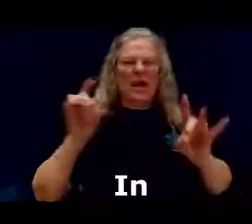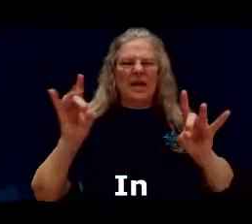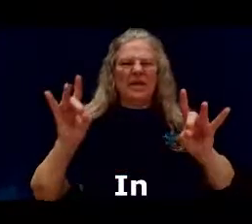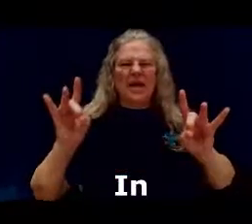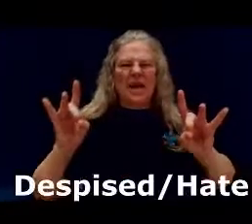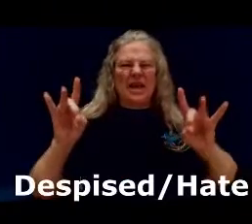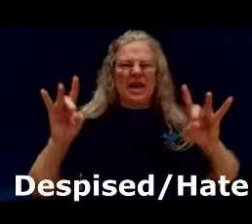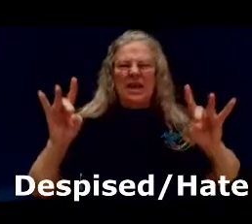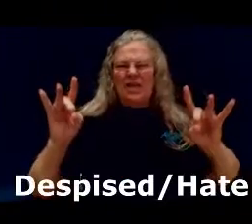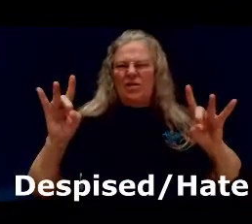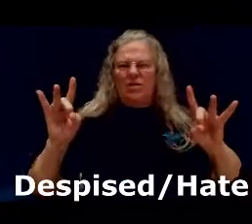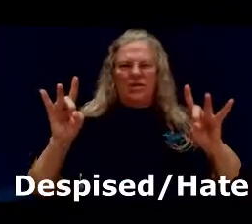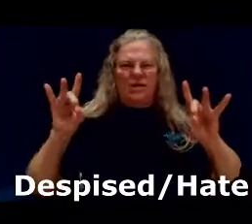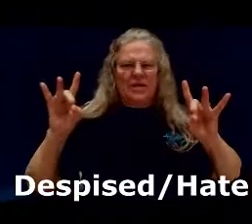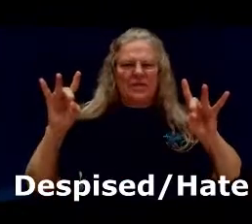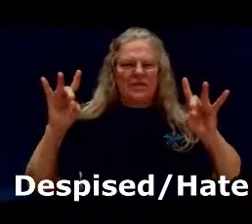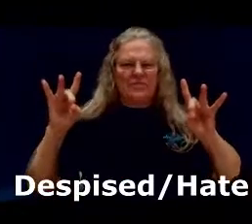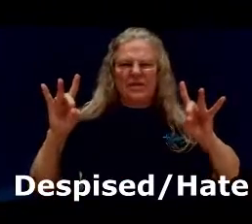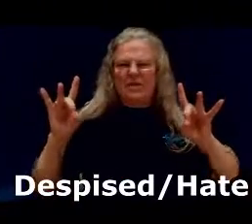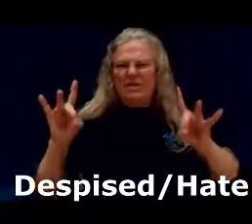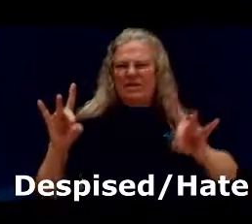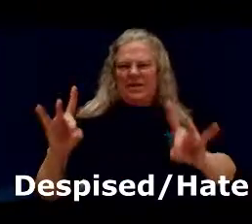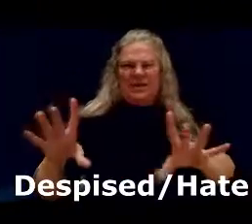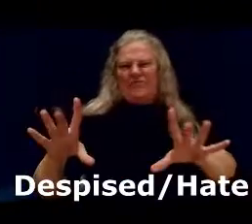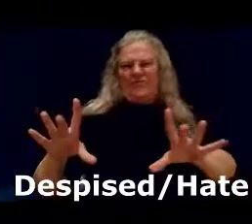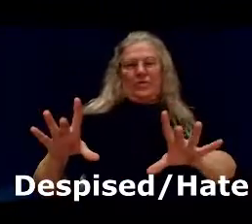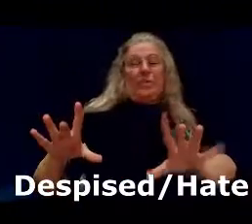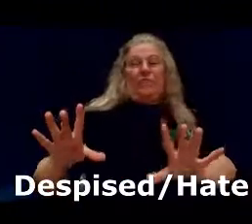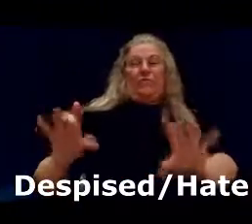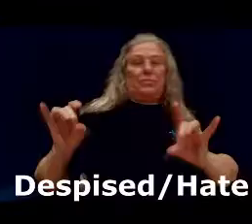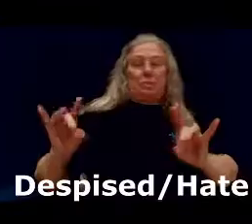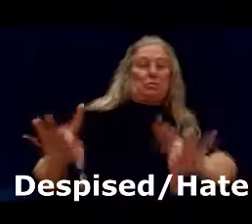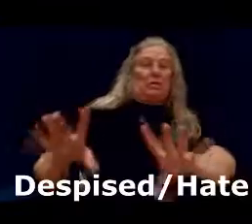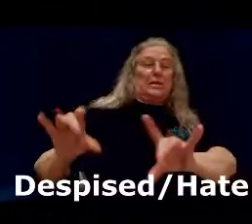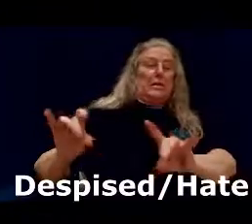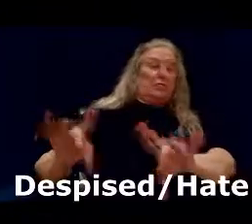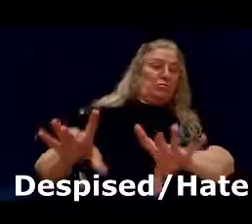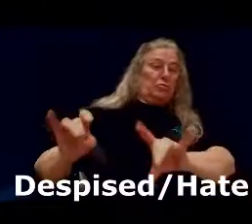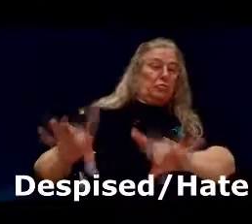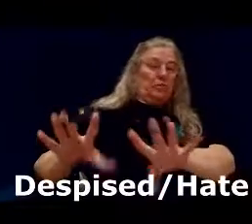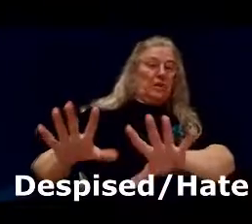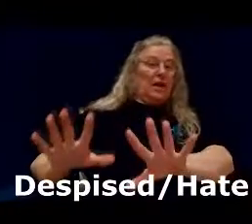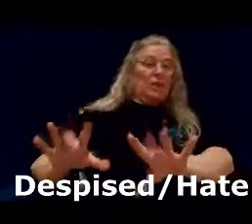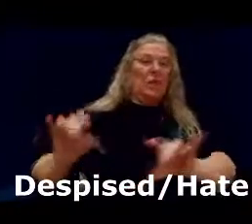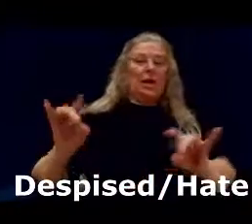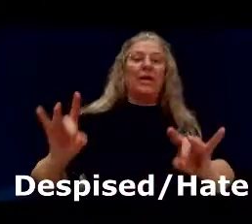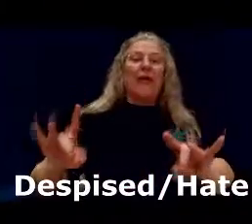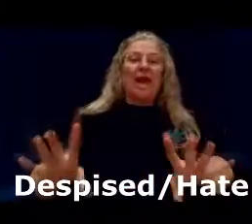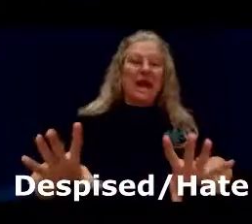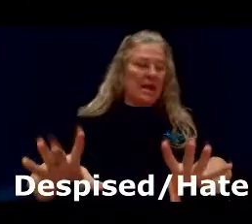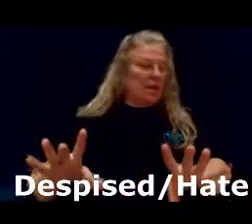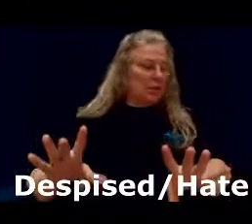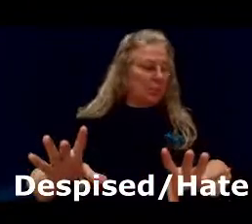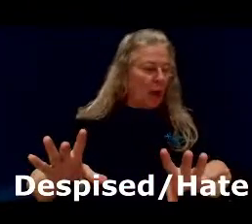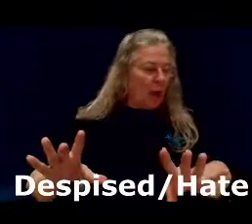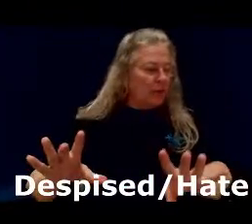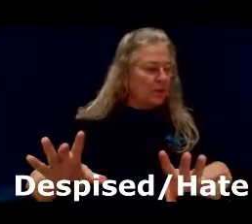Despised, hate. Oh, that center finger just flips it away. It's like, oh, take it away. Hate, despised.